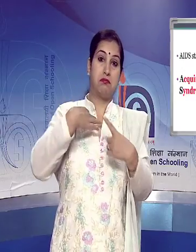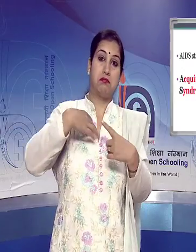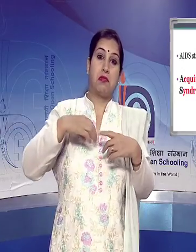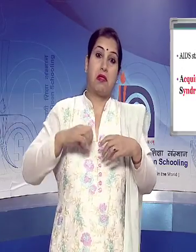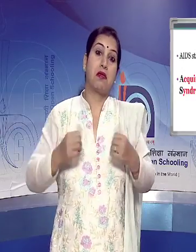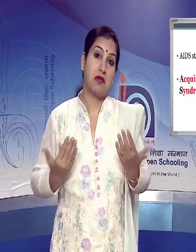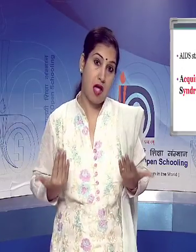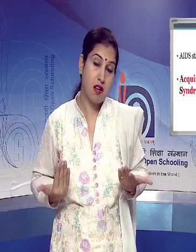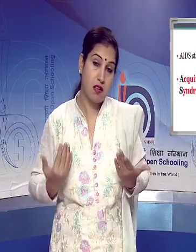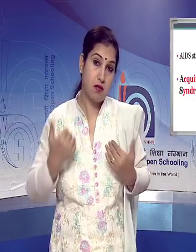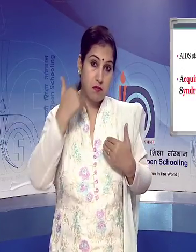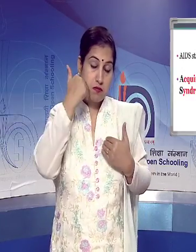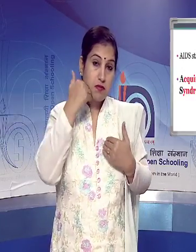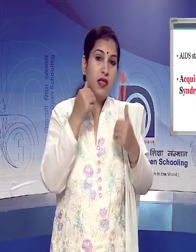AIDS stands for